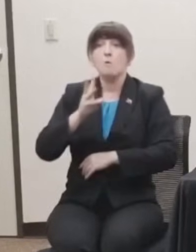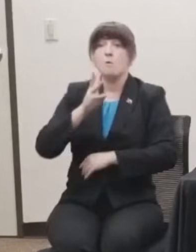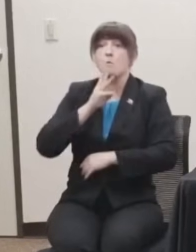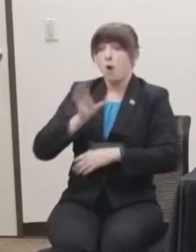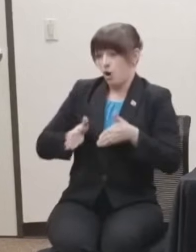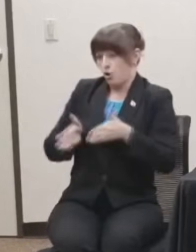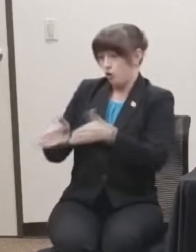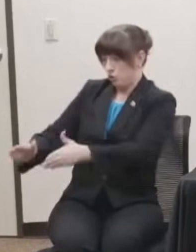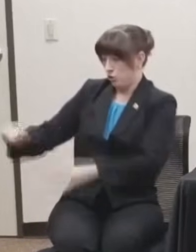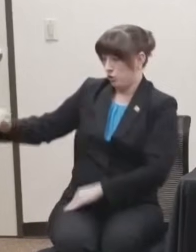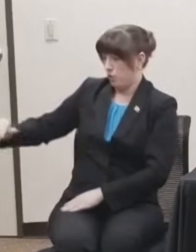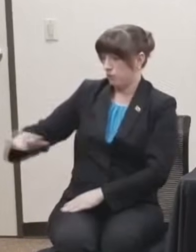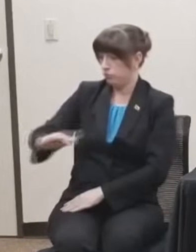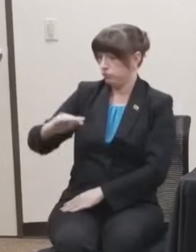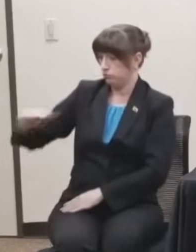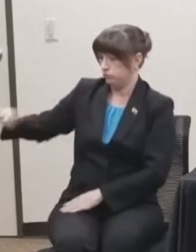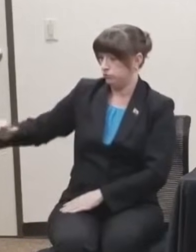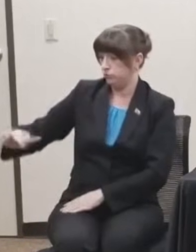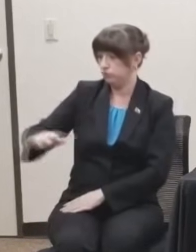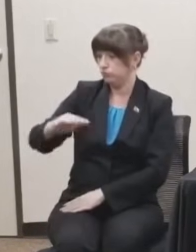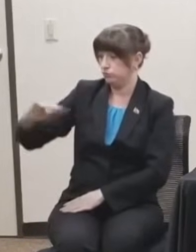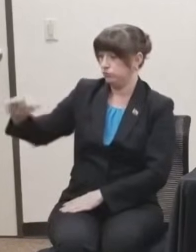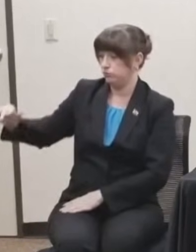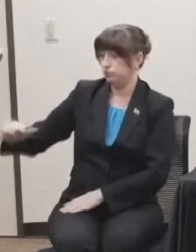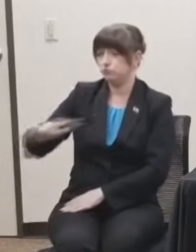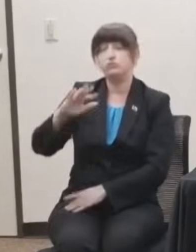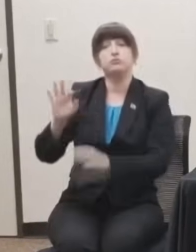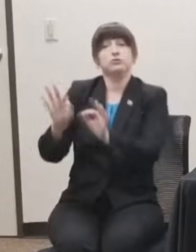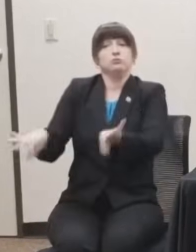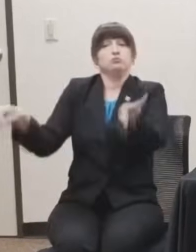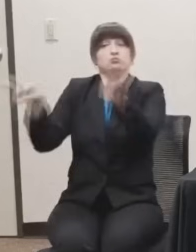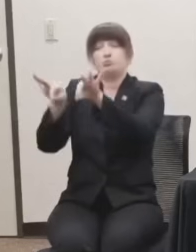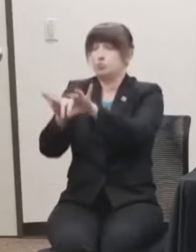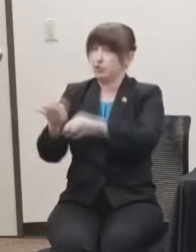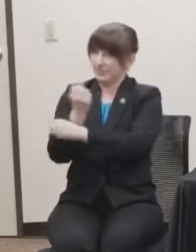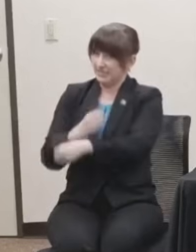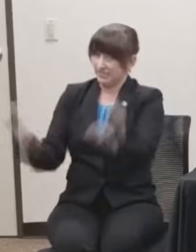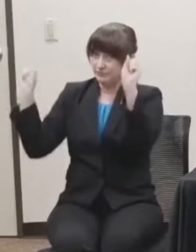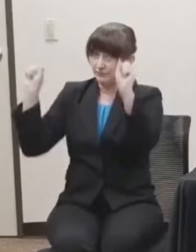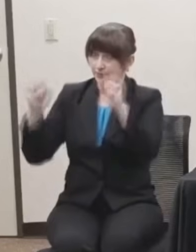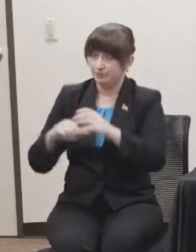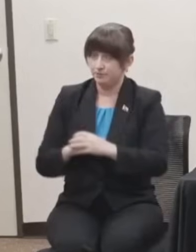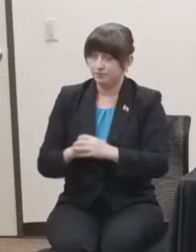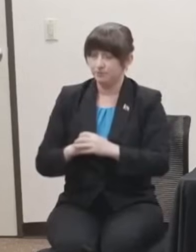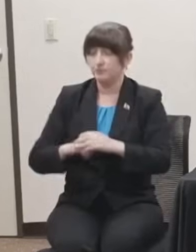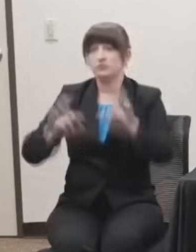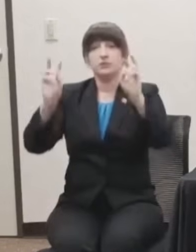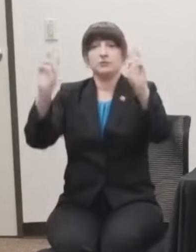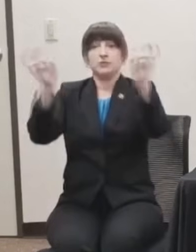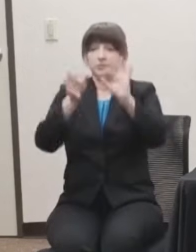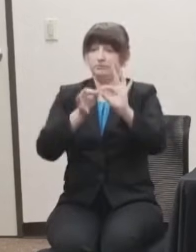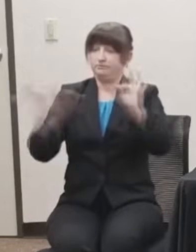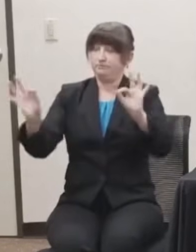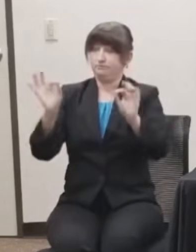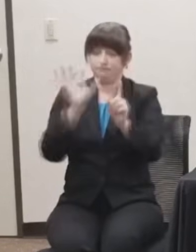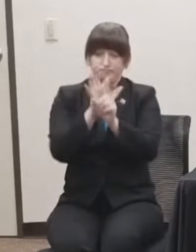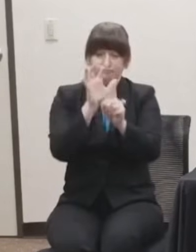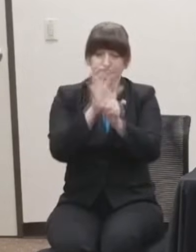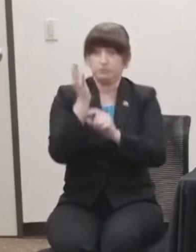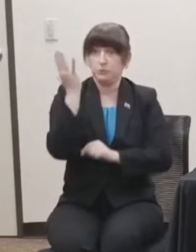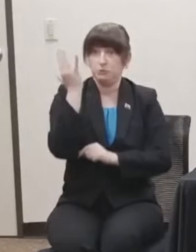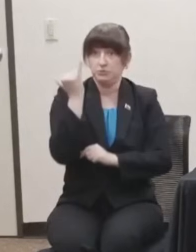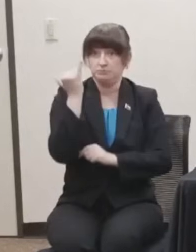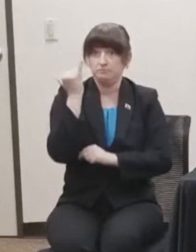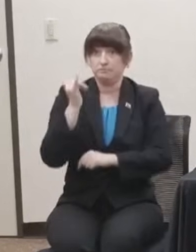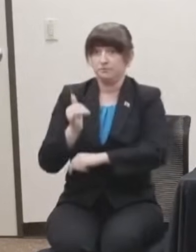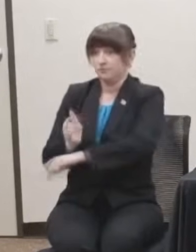got to be safe. There's an old saying for a reason, because it's true, and that is, turn around,